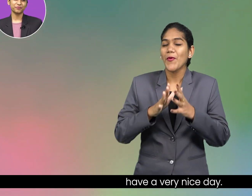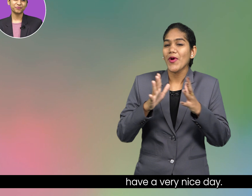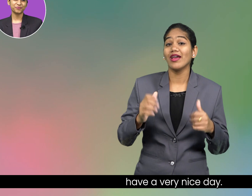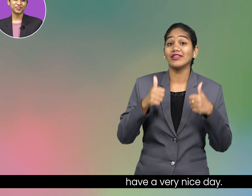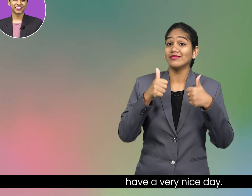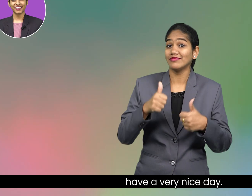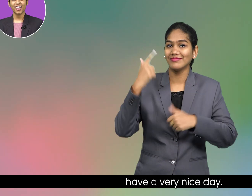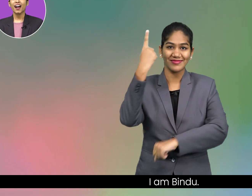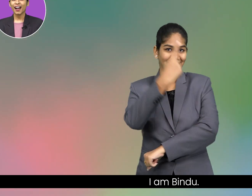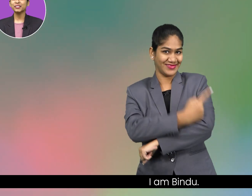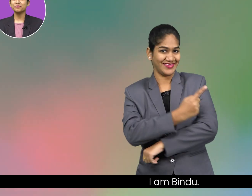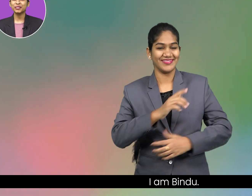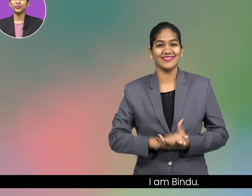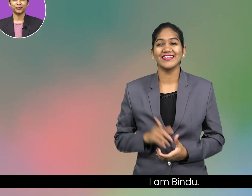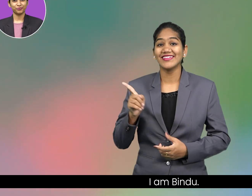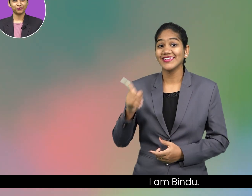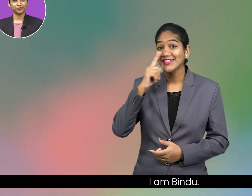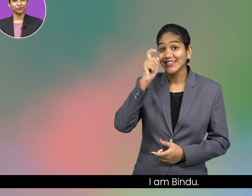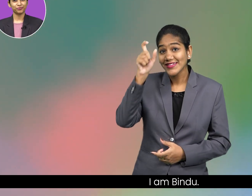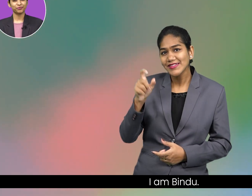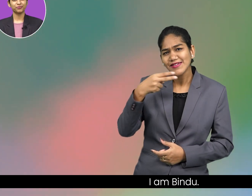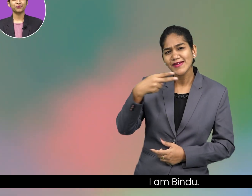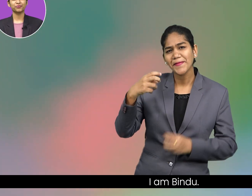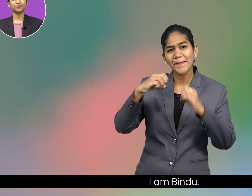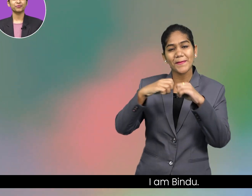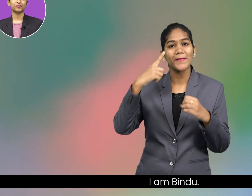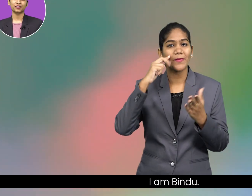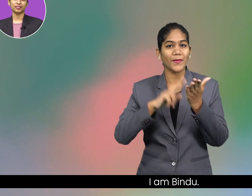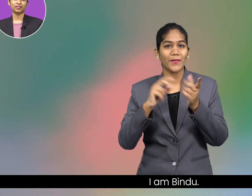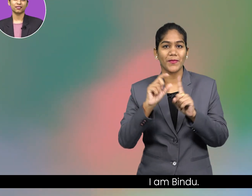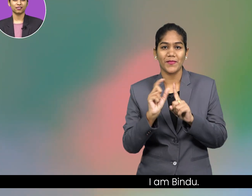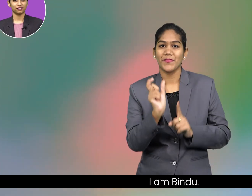nice day. I am Bindu.